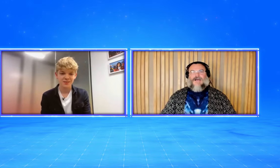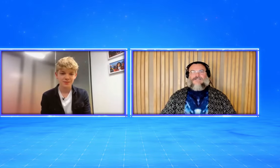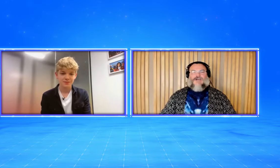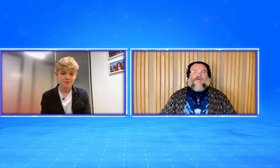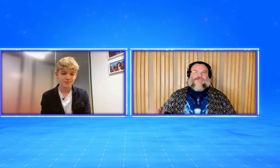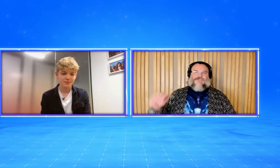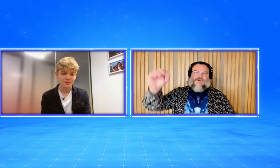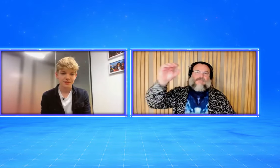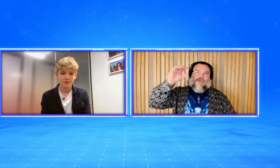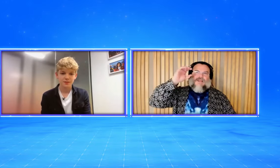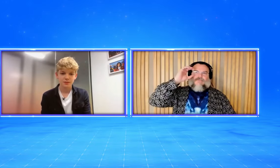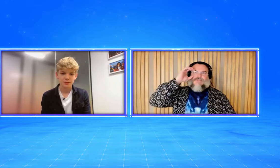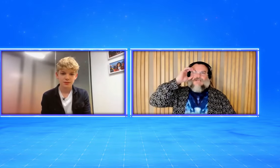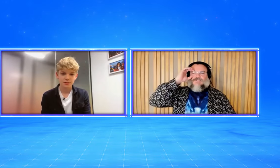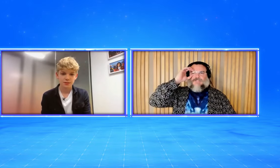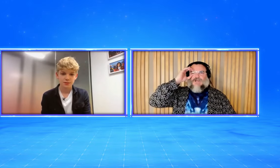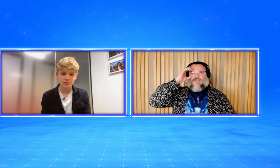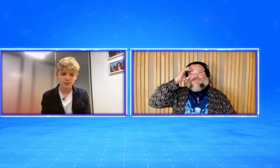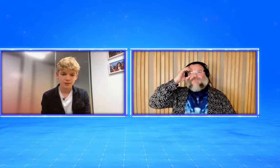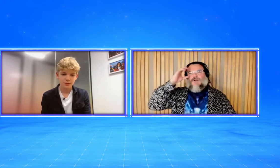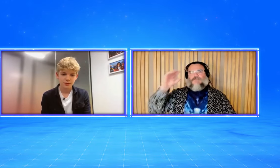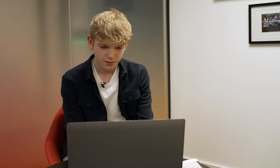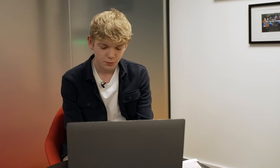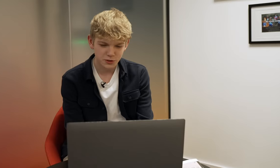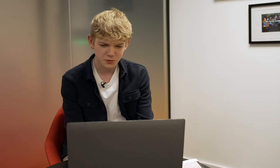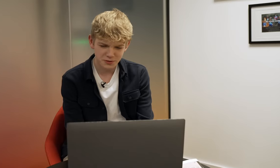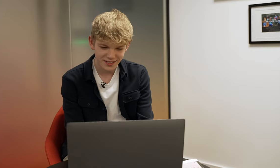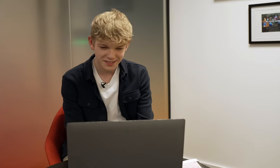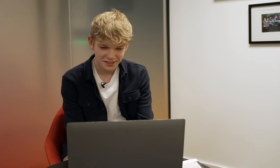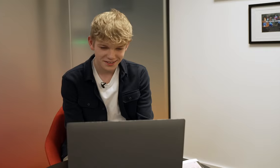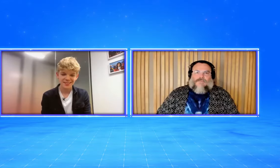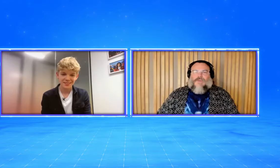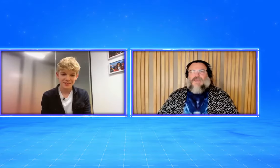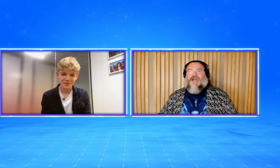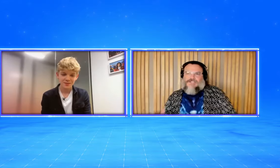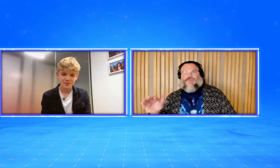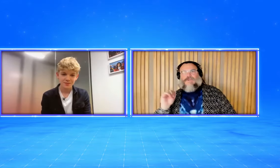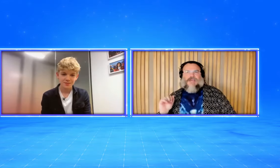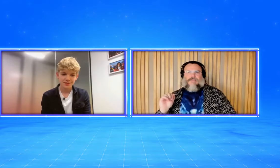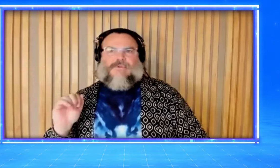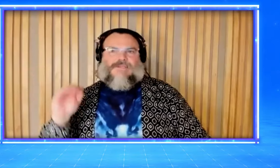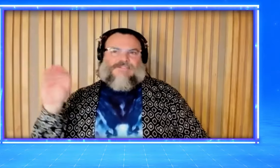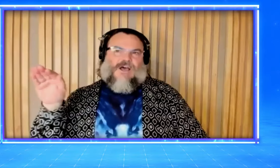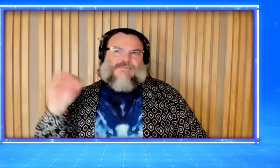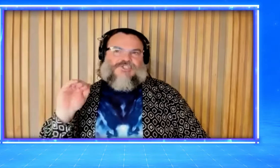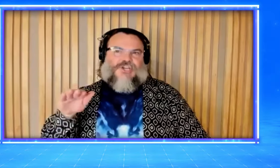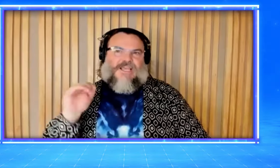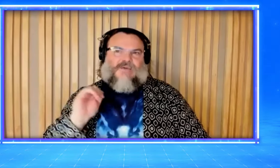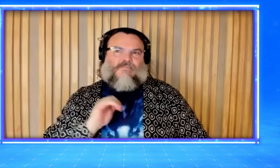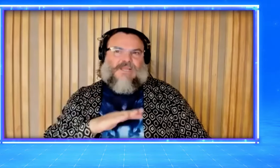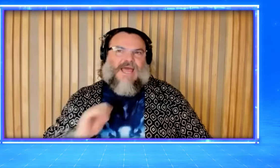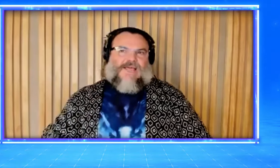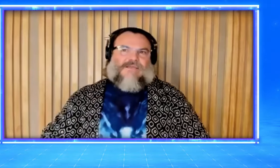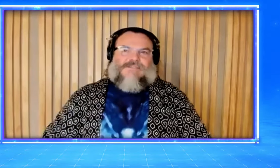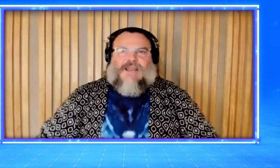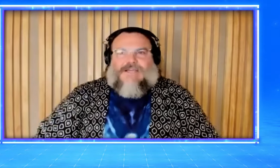Hi Thomas, do you know that my name is actually Thomas as well? What do you mean? My actual name is Thomas Jacob